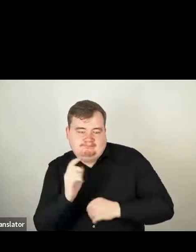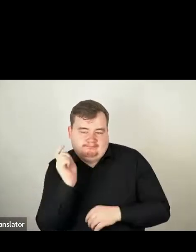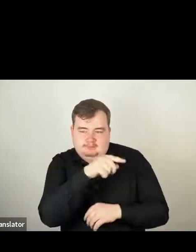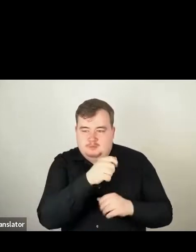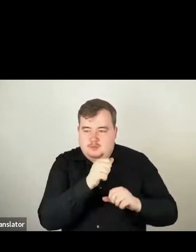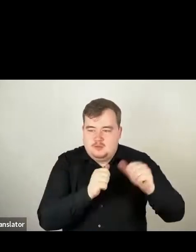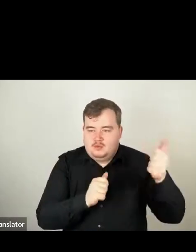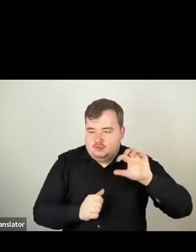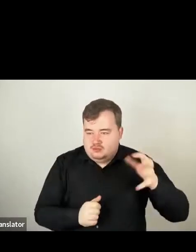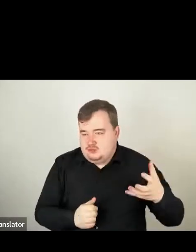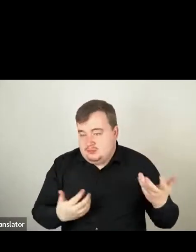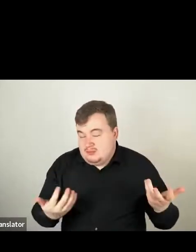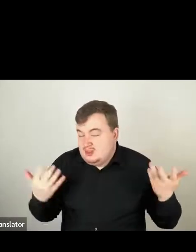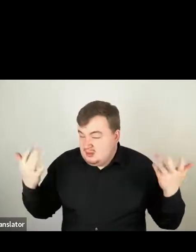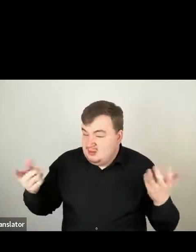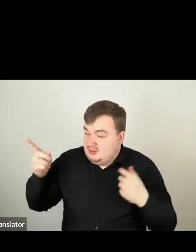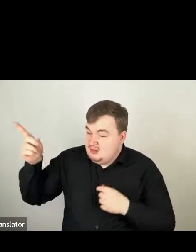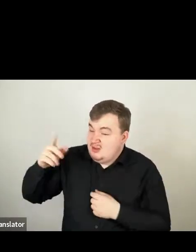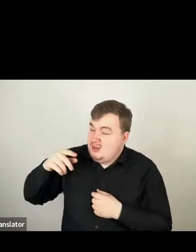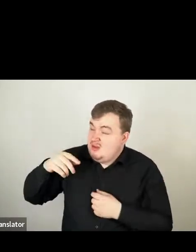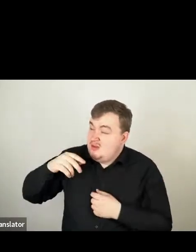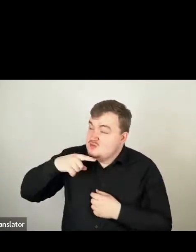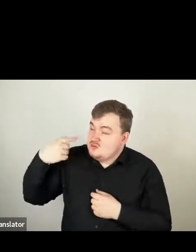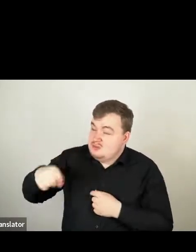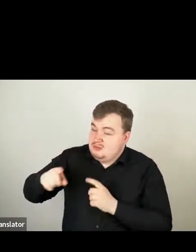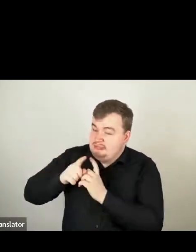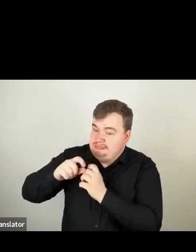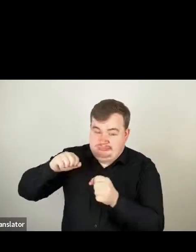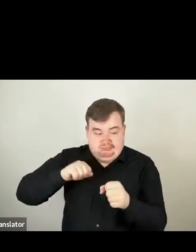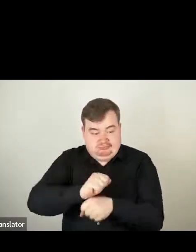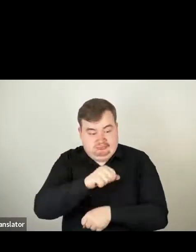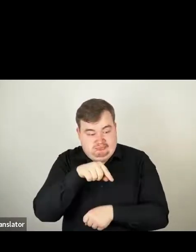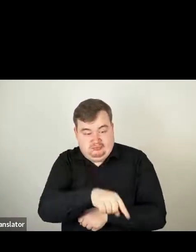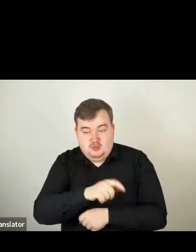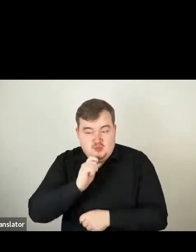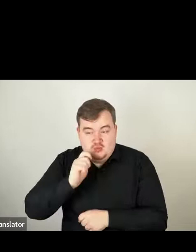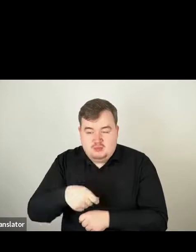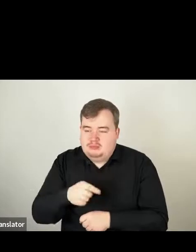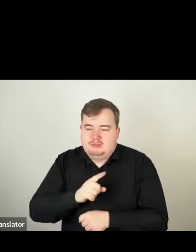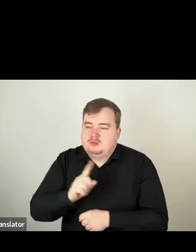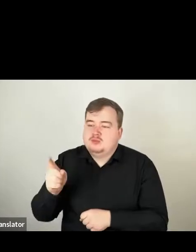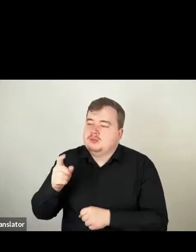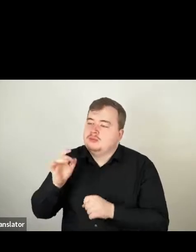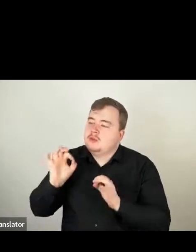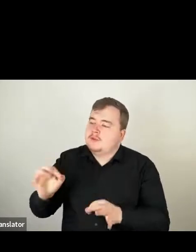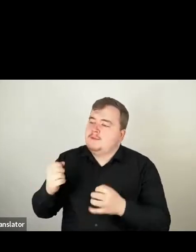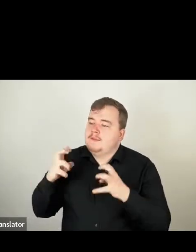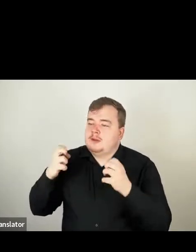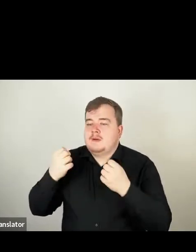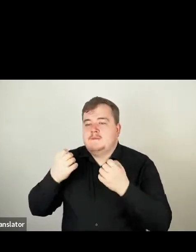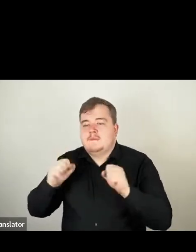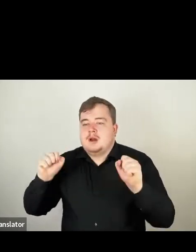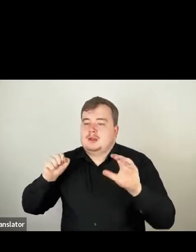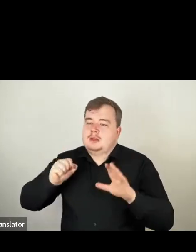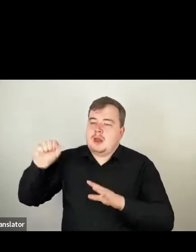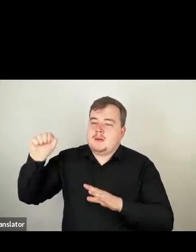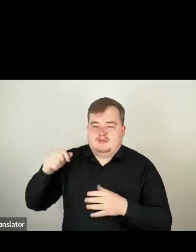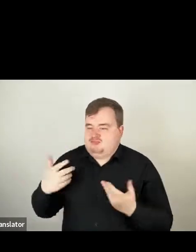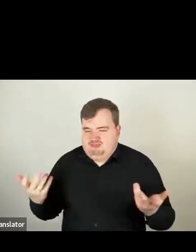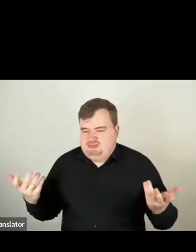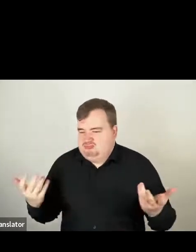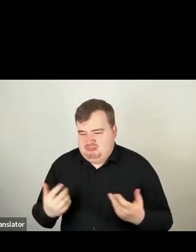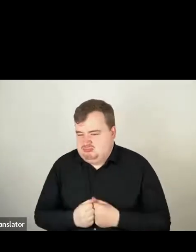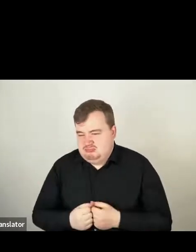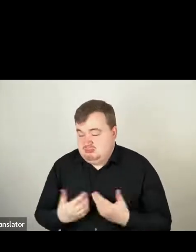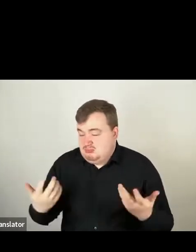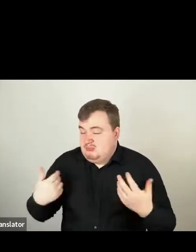the functioning of democratic institutions. And this is of continuous importance to highlight that aspect of